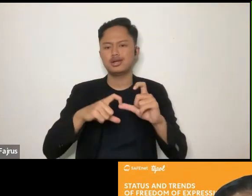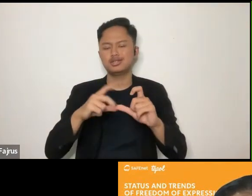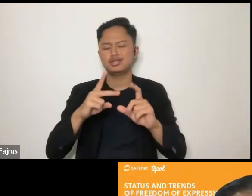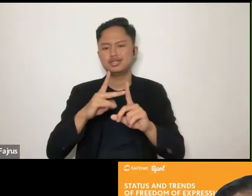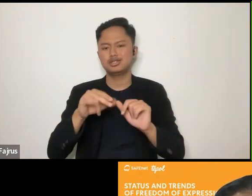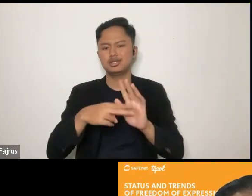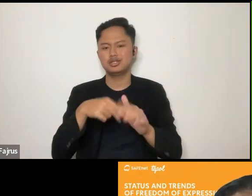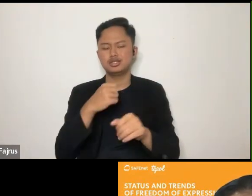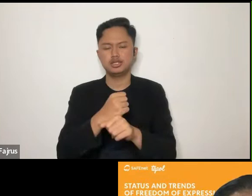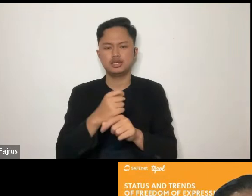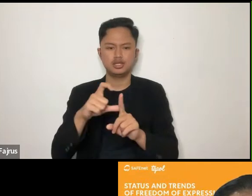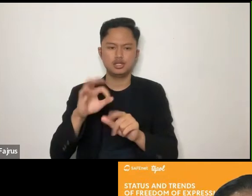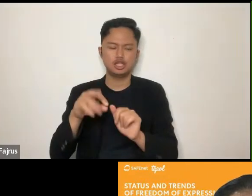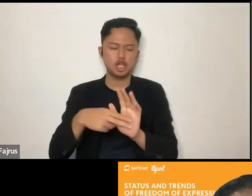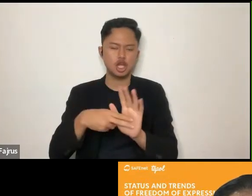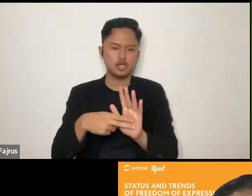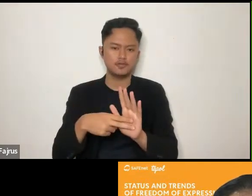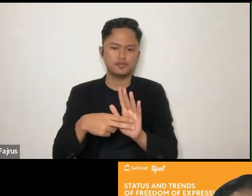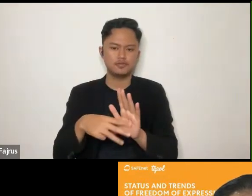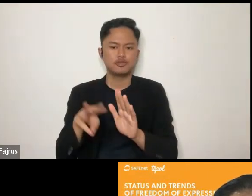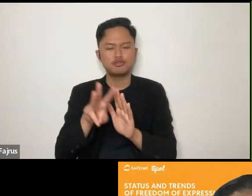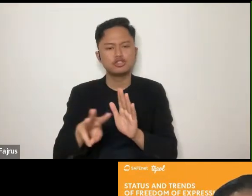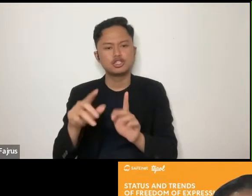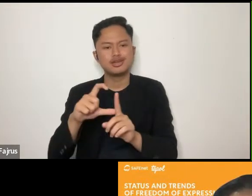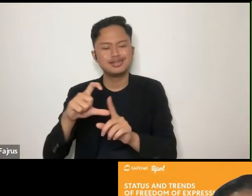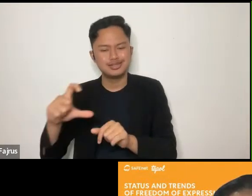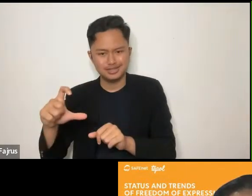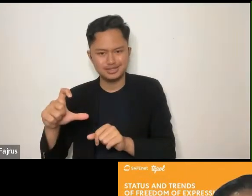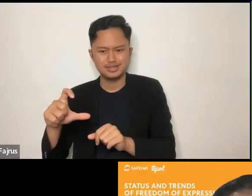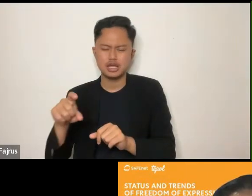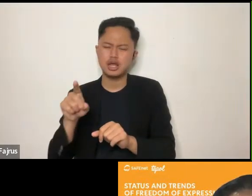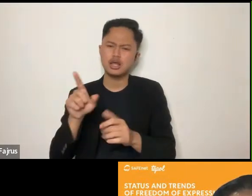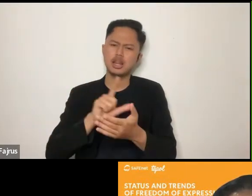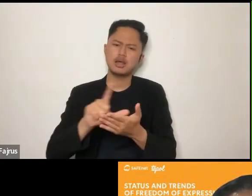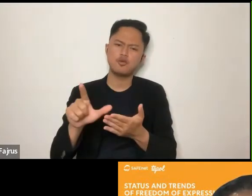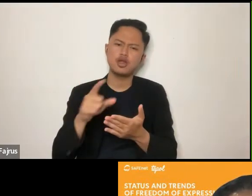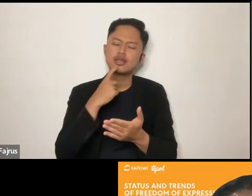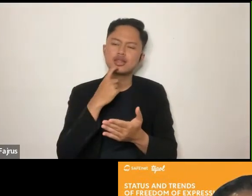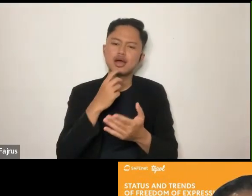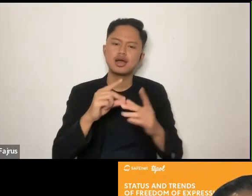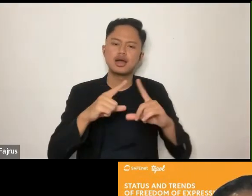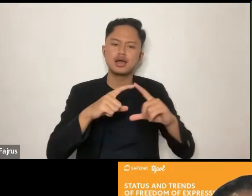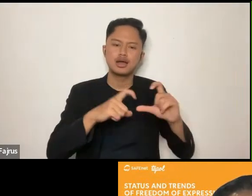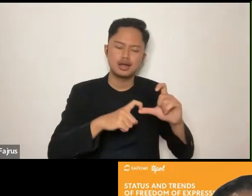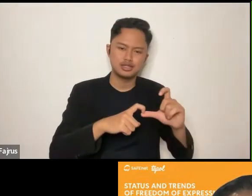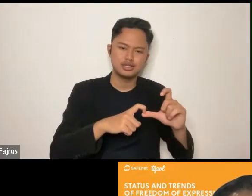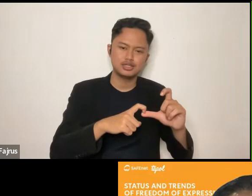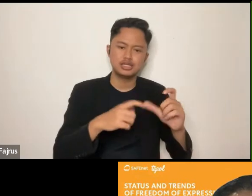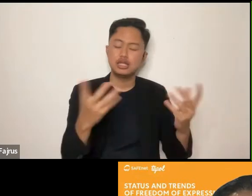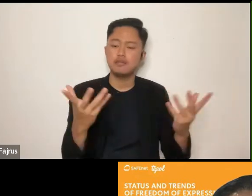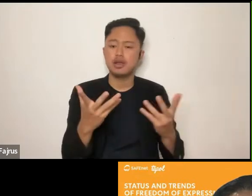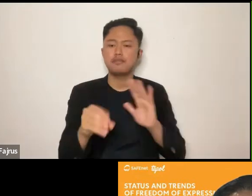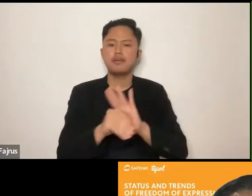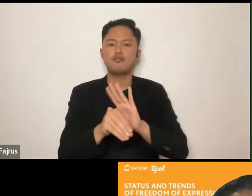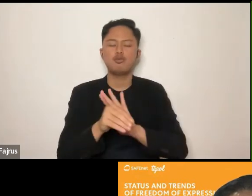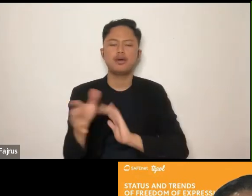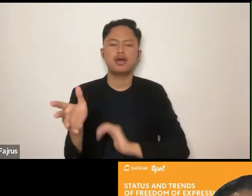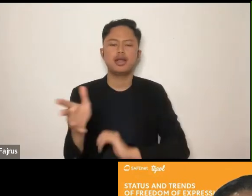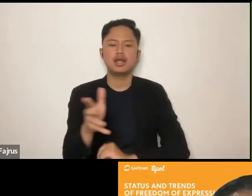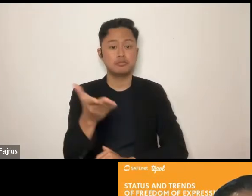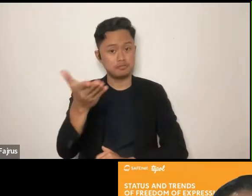currently the lead author of the Simon Scott Center report on risk of mass atrocities in West Papua. Pak